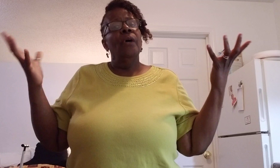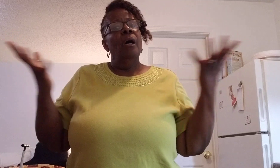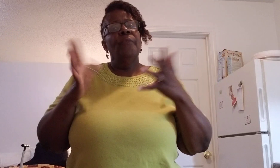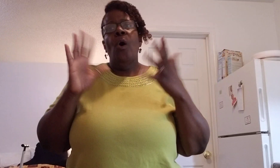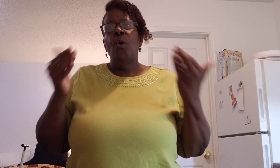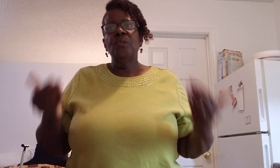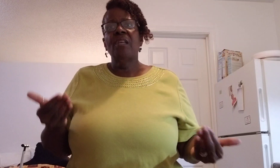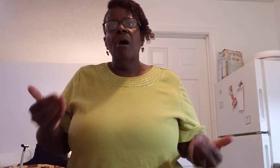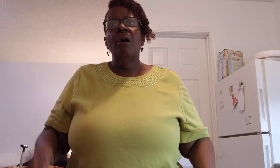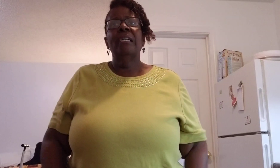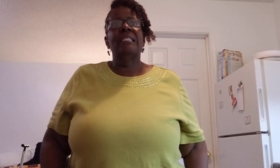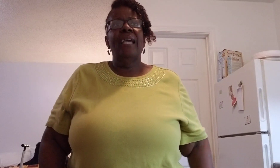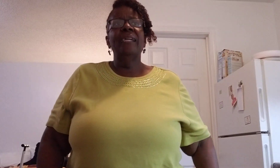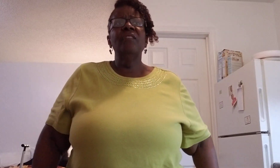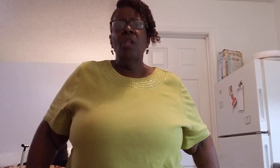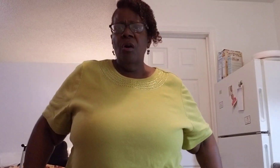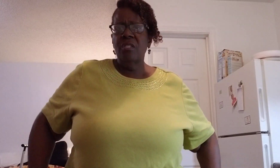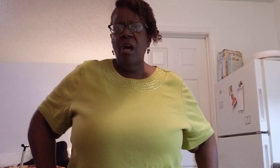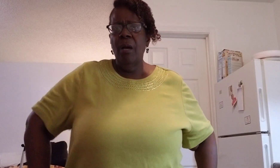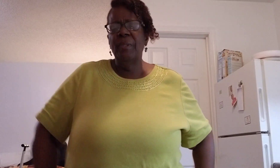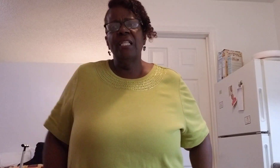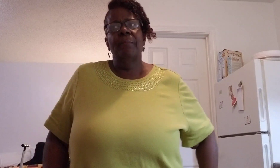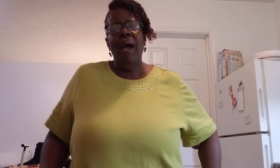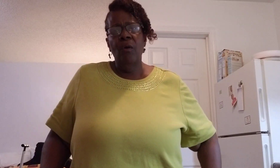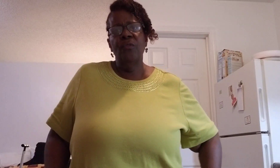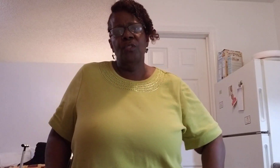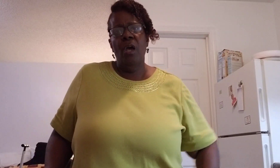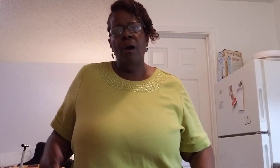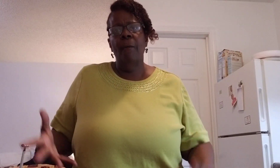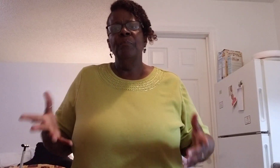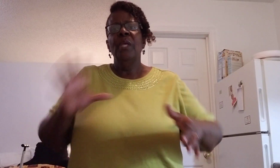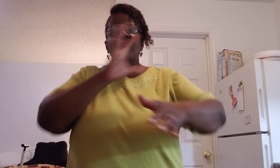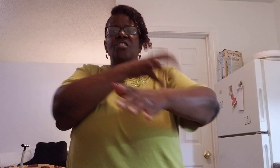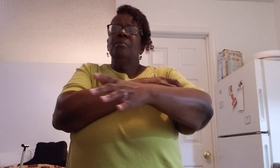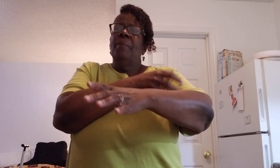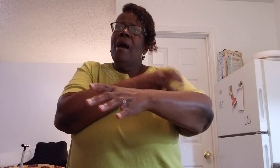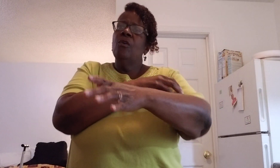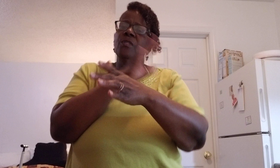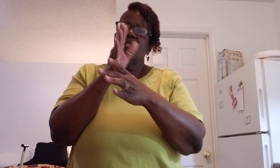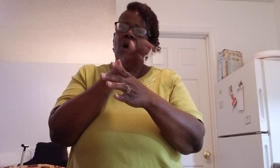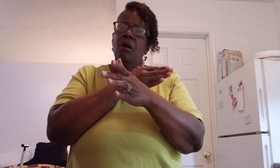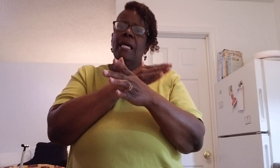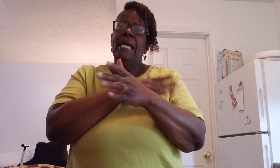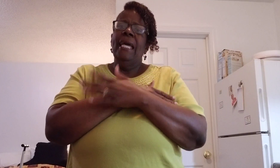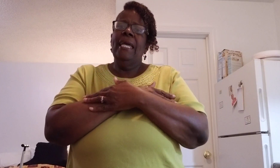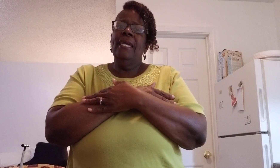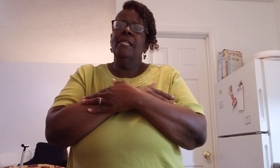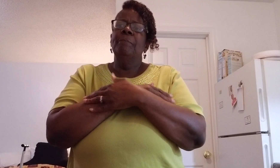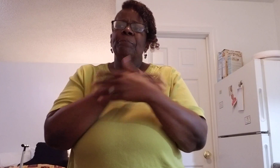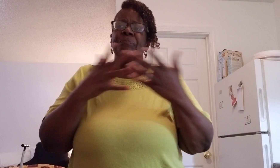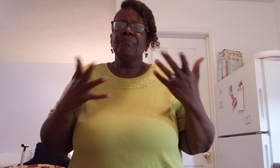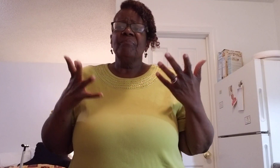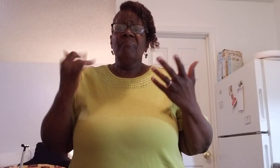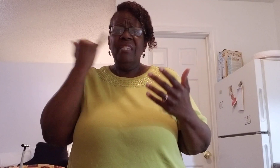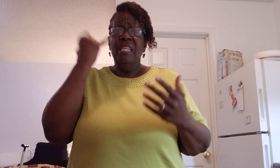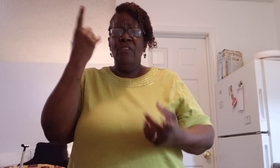the whole song. It's kind of a long song, but it's a powerful song. A powerful song. And if you have